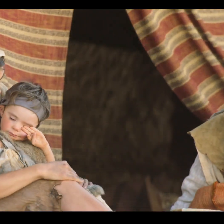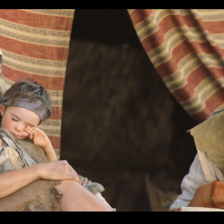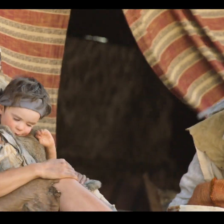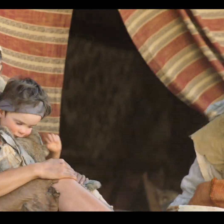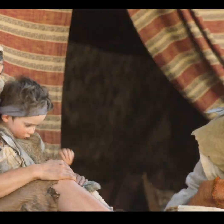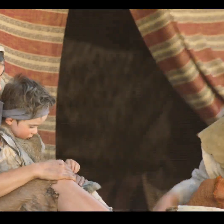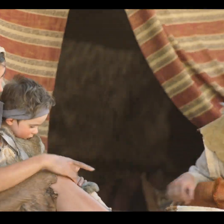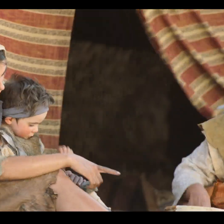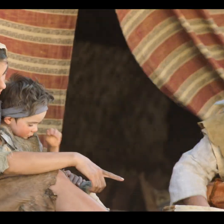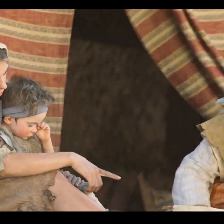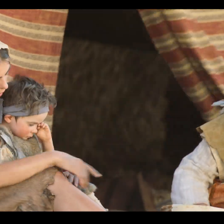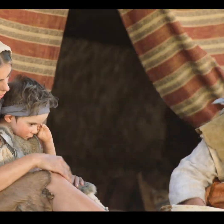ORCHESTRA CONTINUES